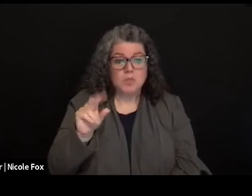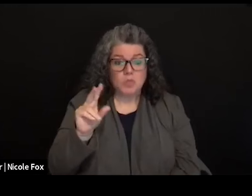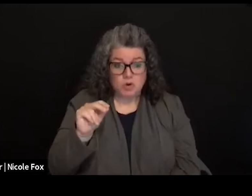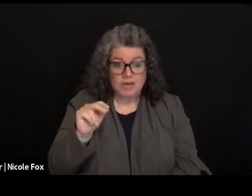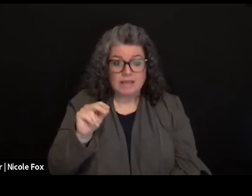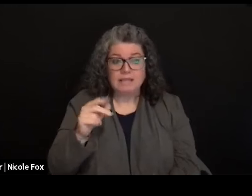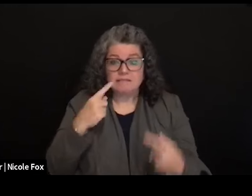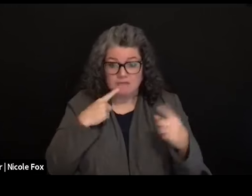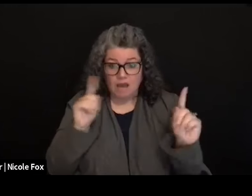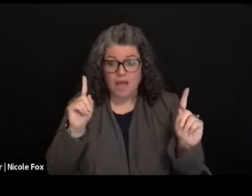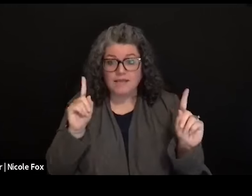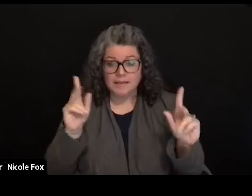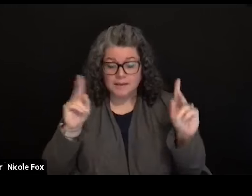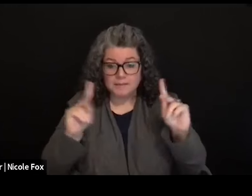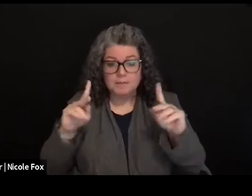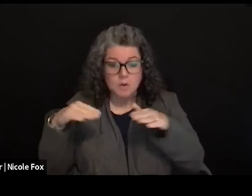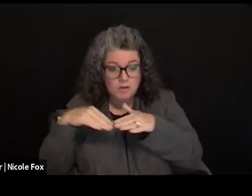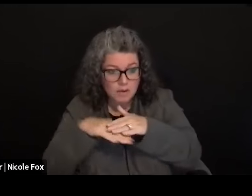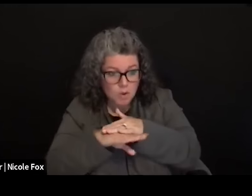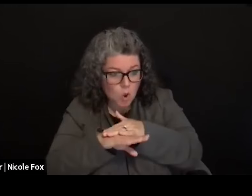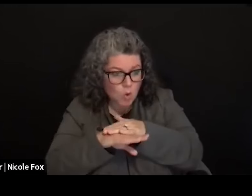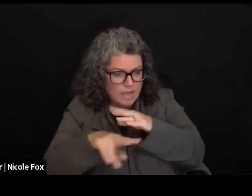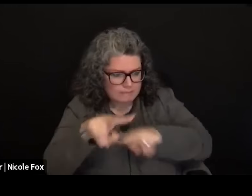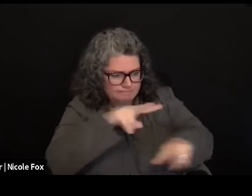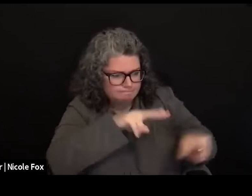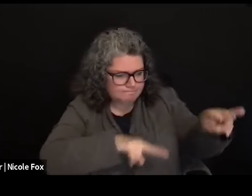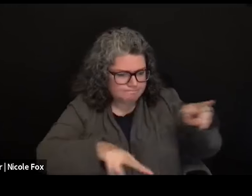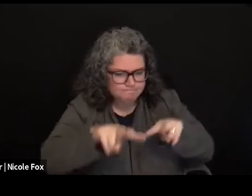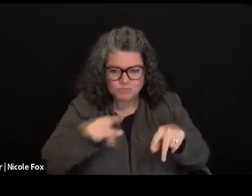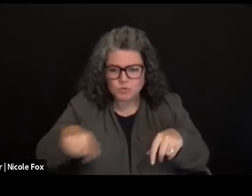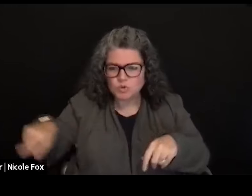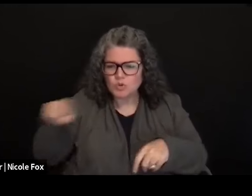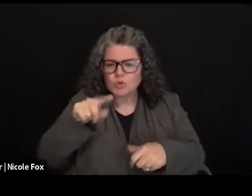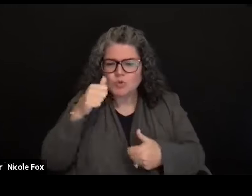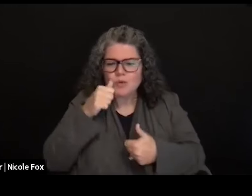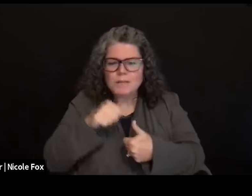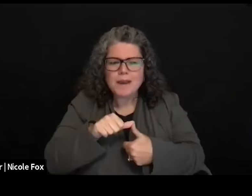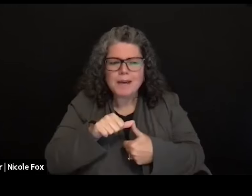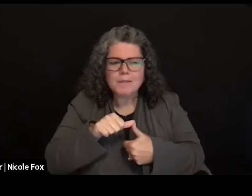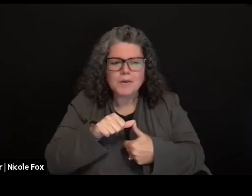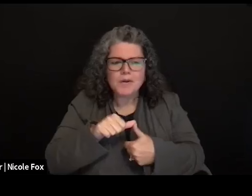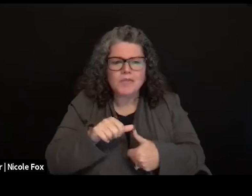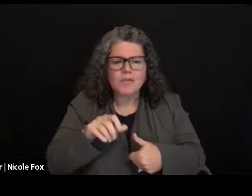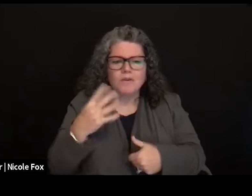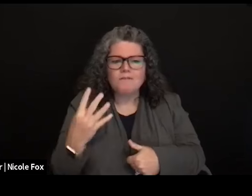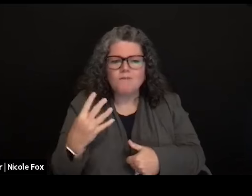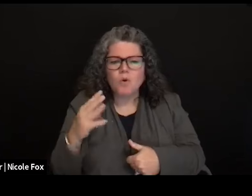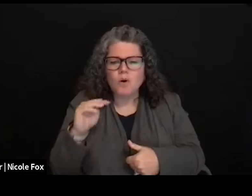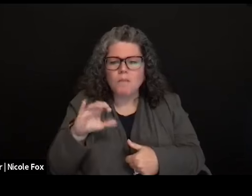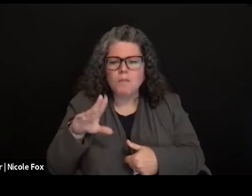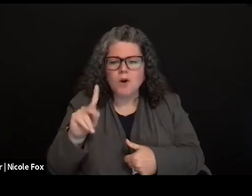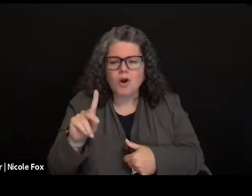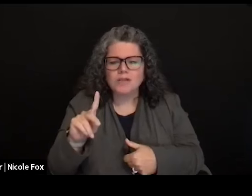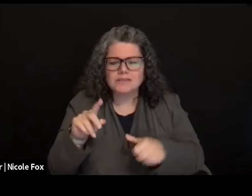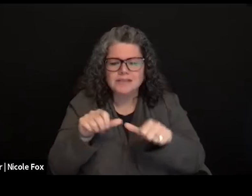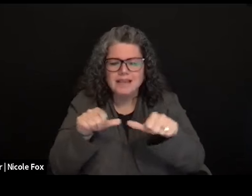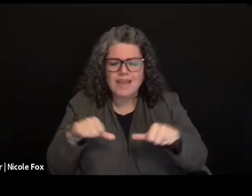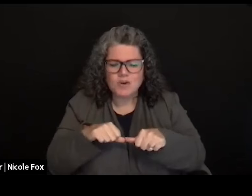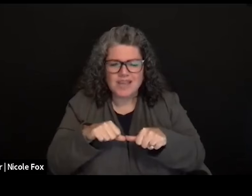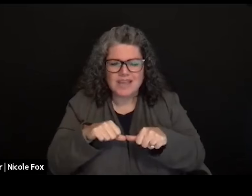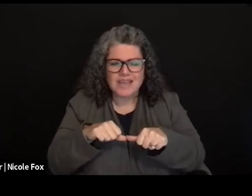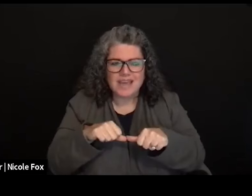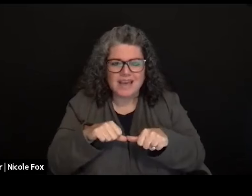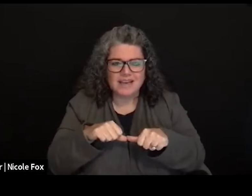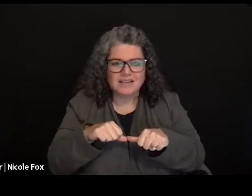this area, and most of you remember this as the Four Marks area. I've heard this is where we showed for scale our